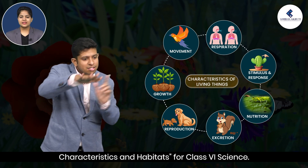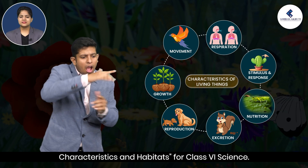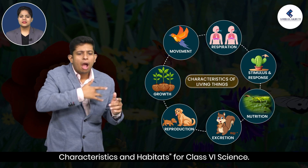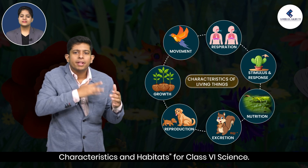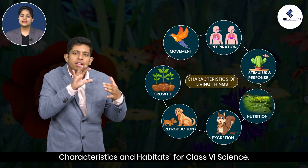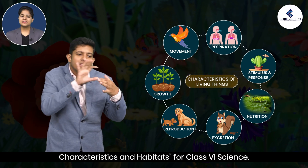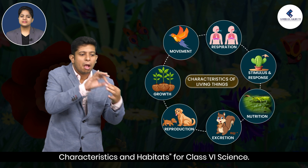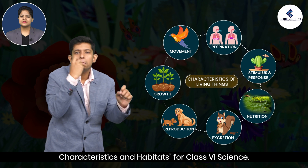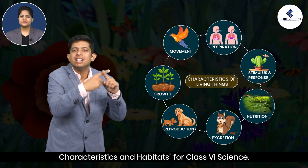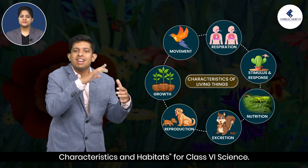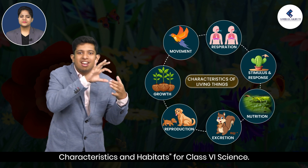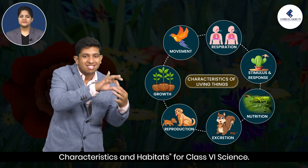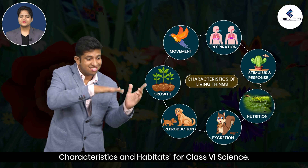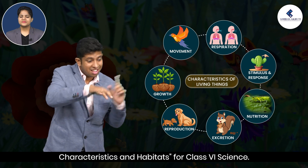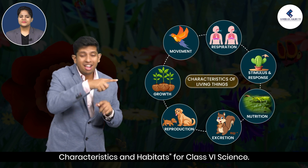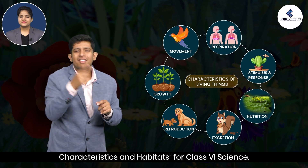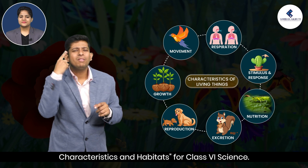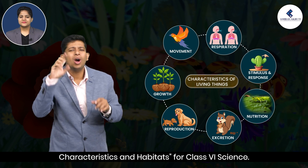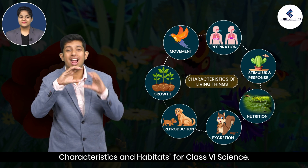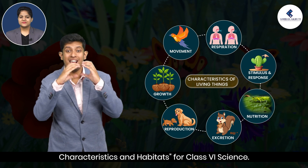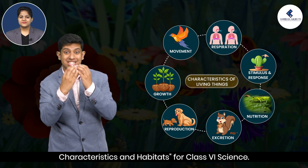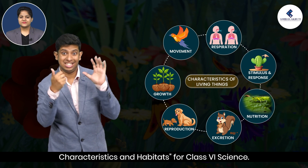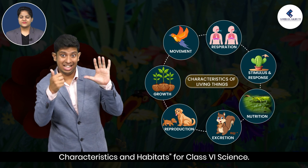Class 6 Science.